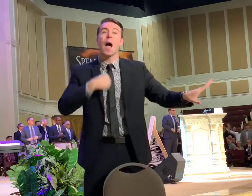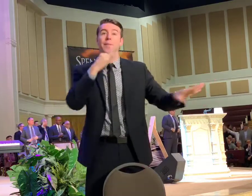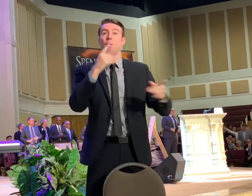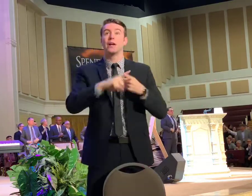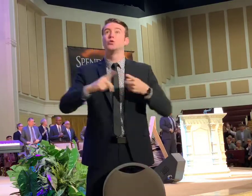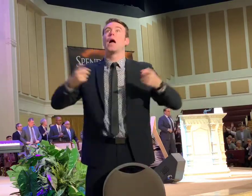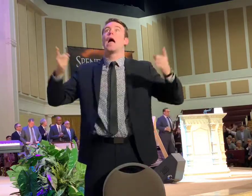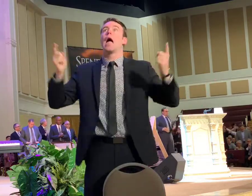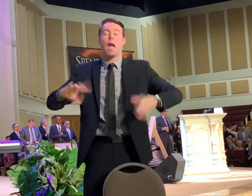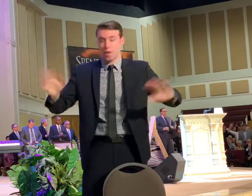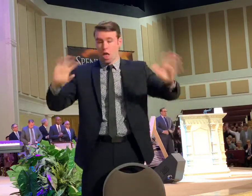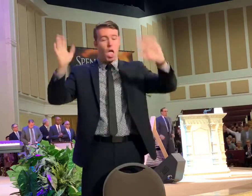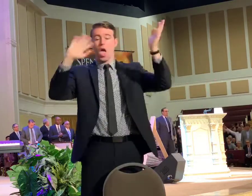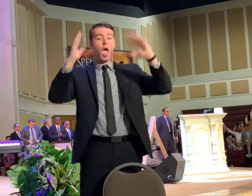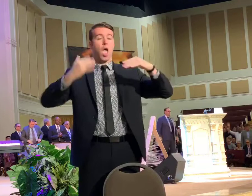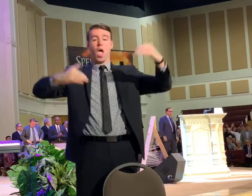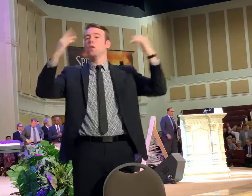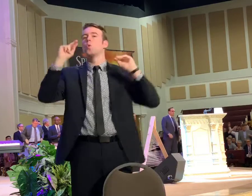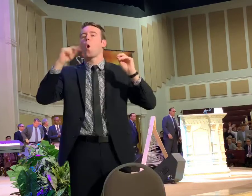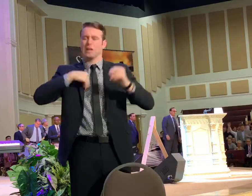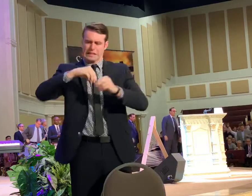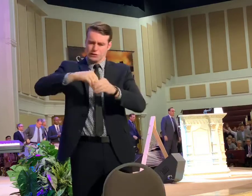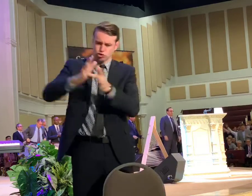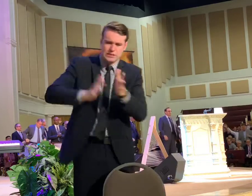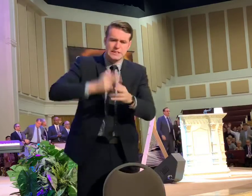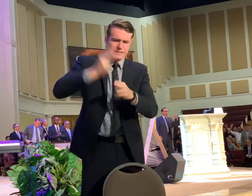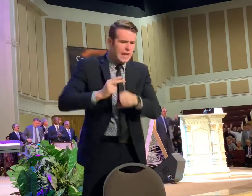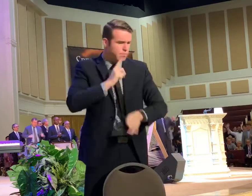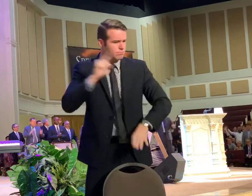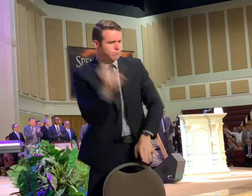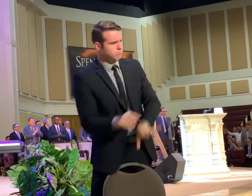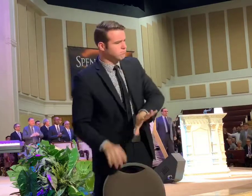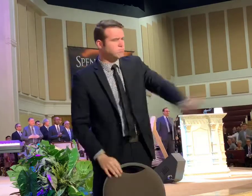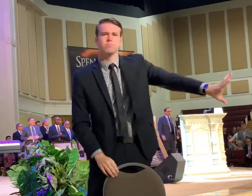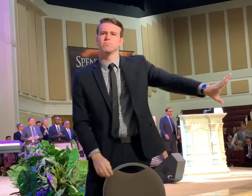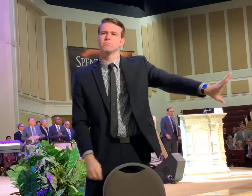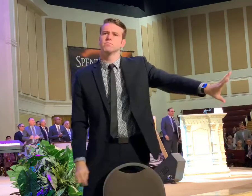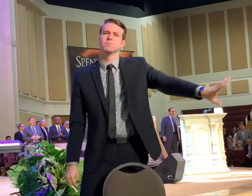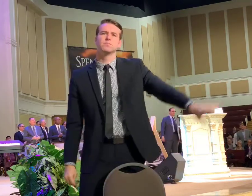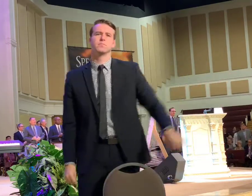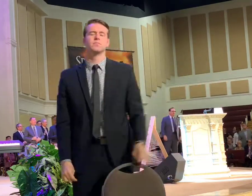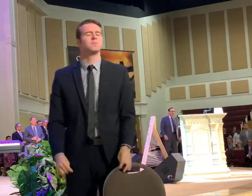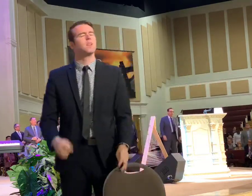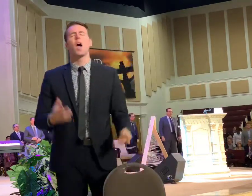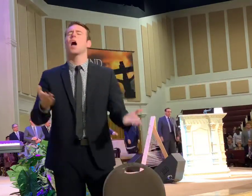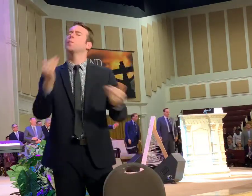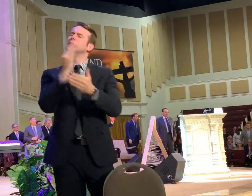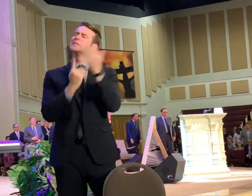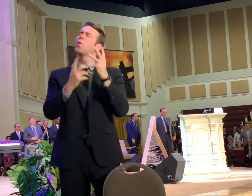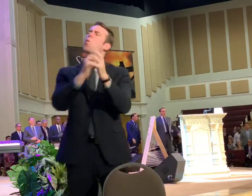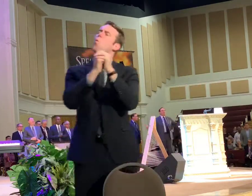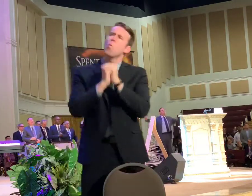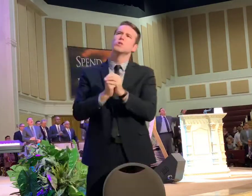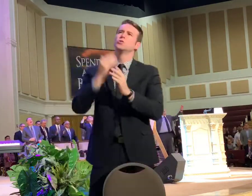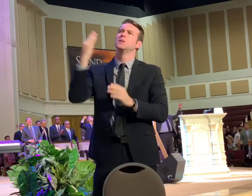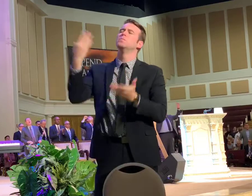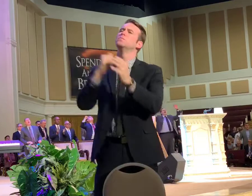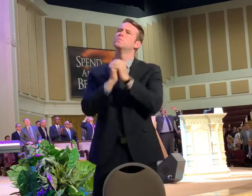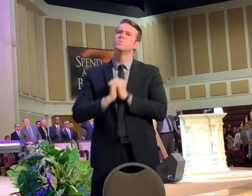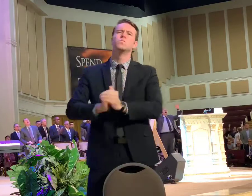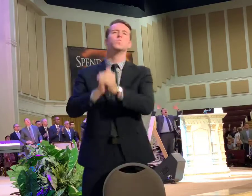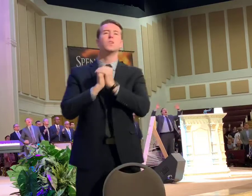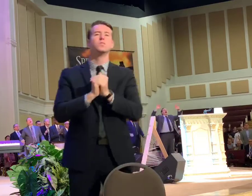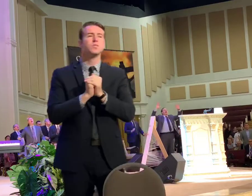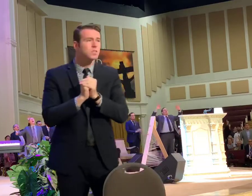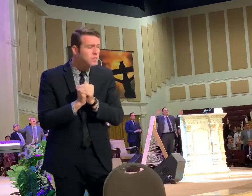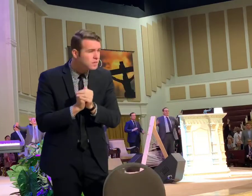I can't fight it off. I'm just going to say, in Jesus' name. Oh, come on, somebody worship him. These signs